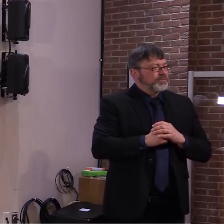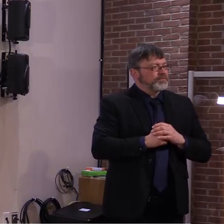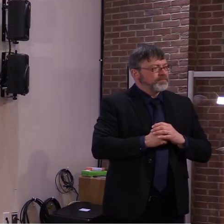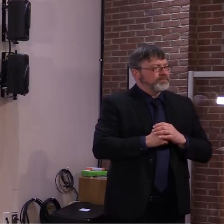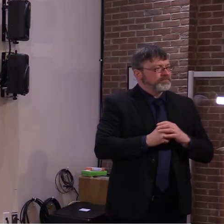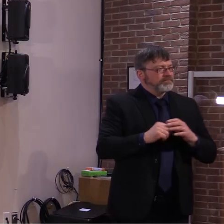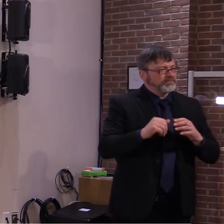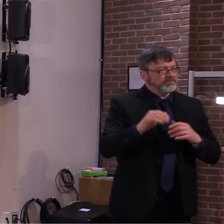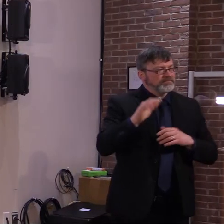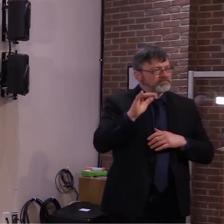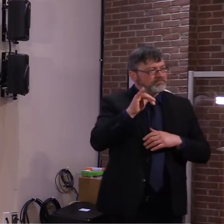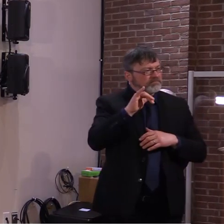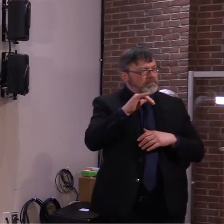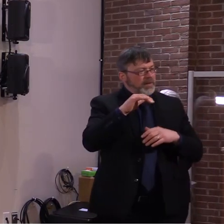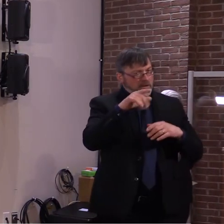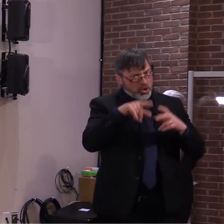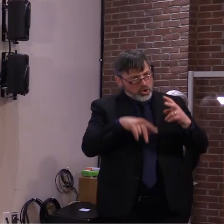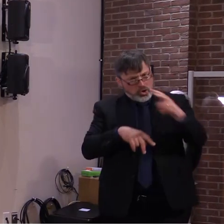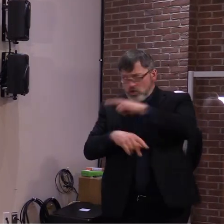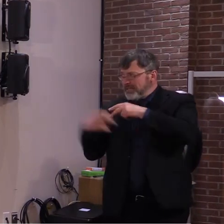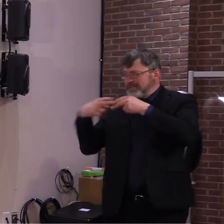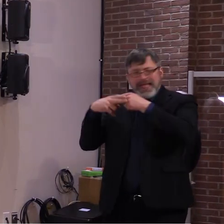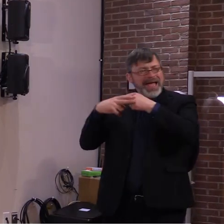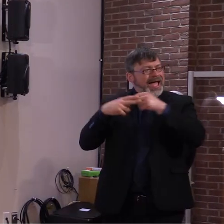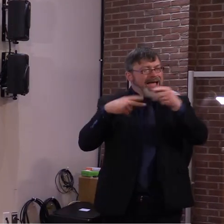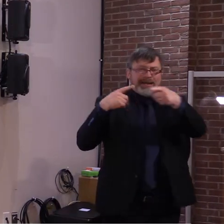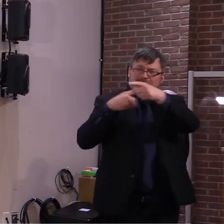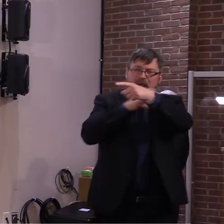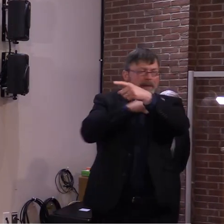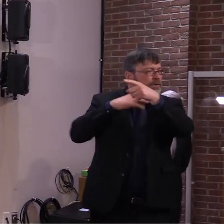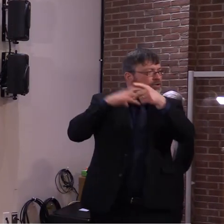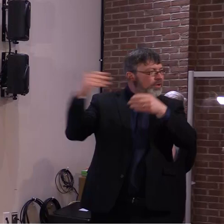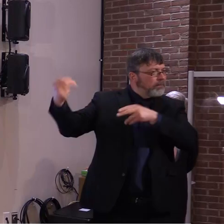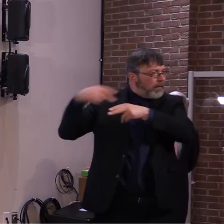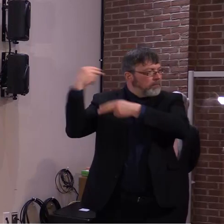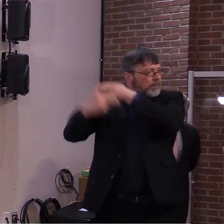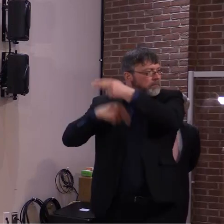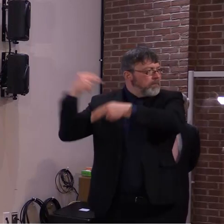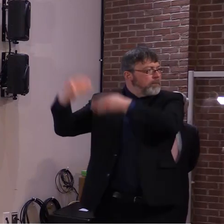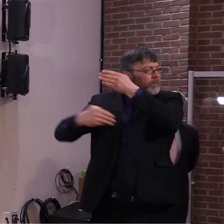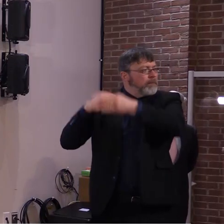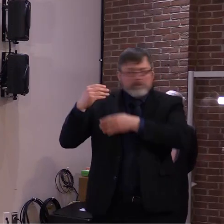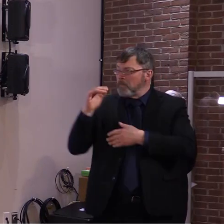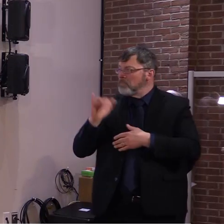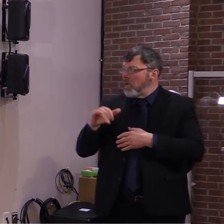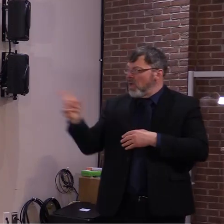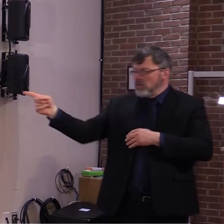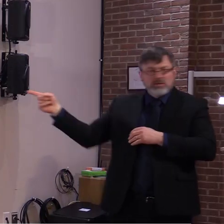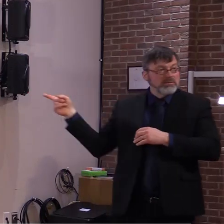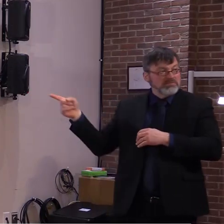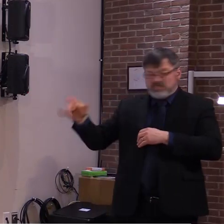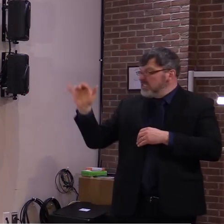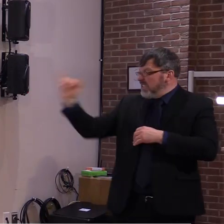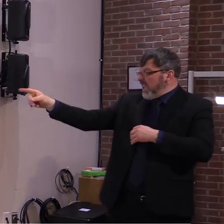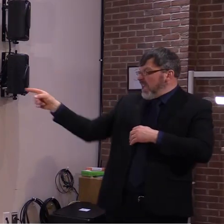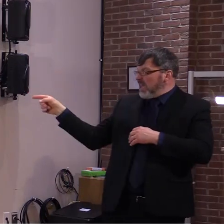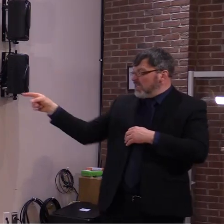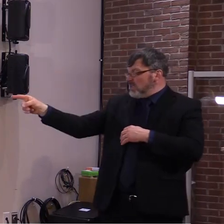Though individual risk to a person under 50 does seem small compared with that for an older